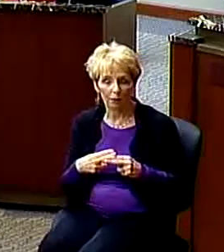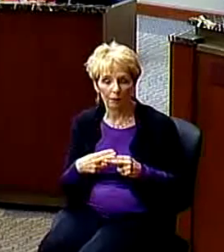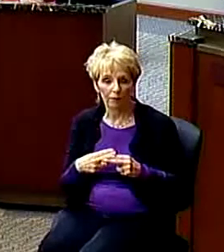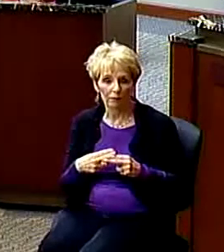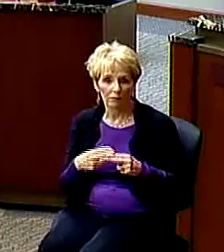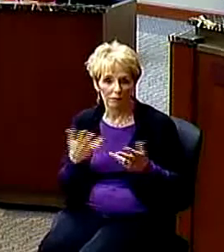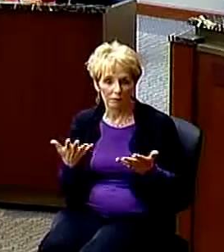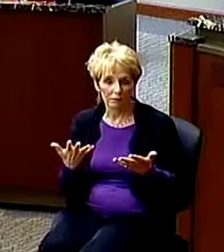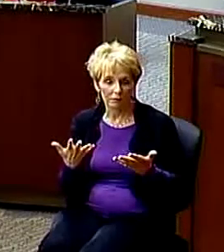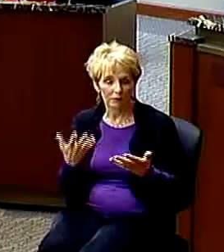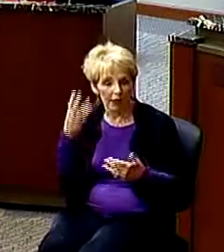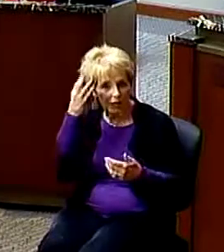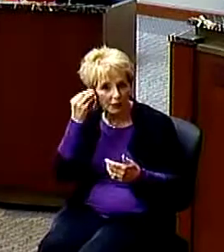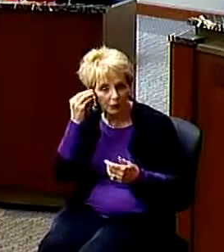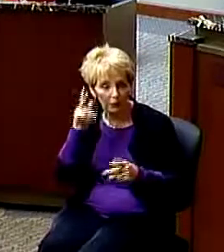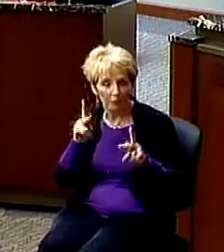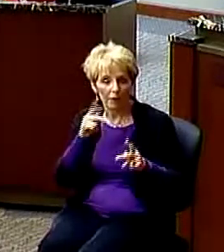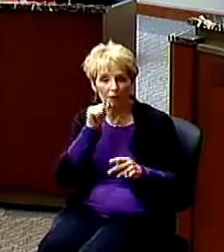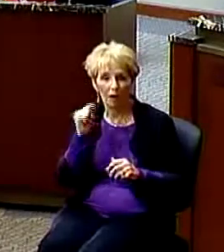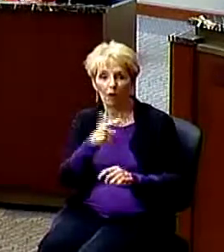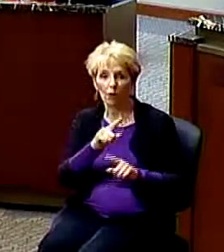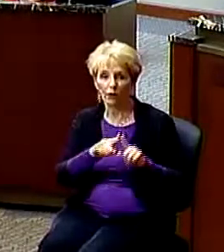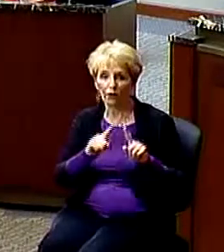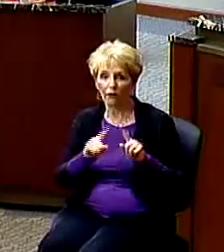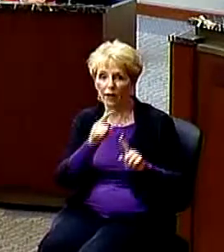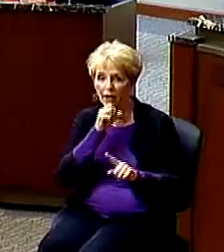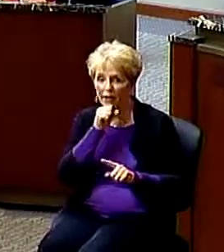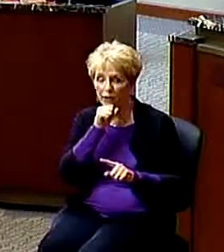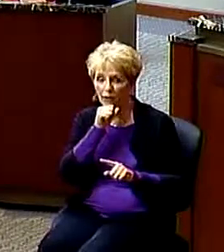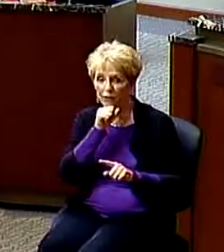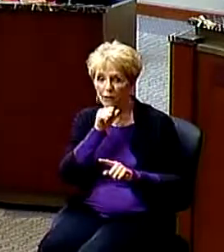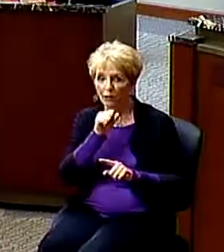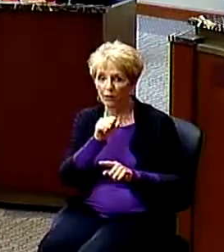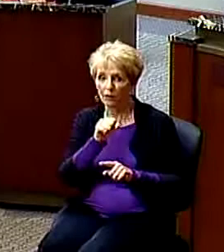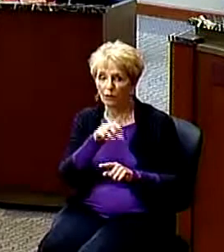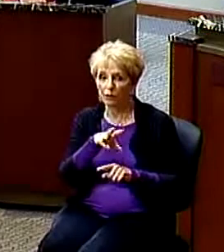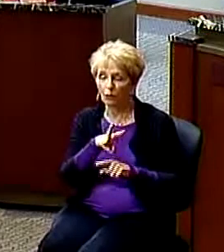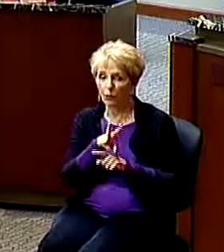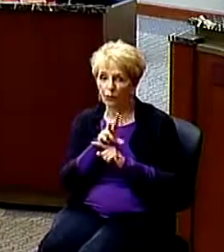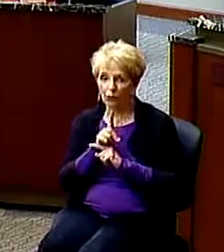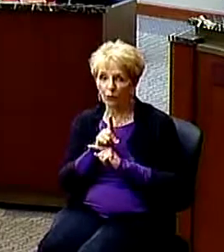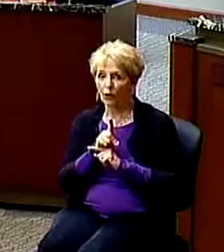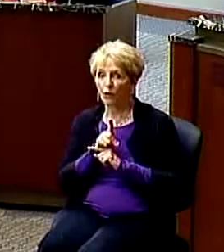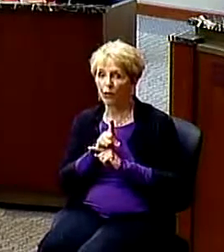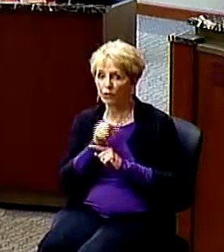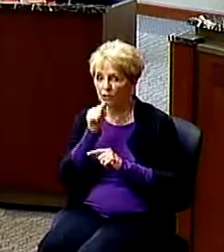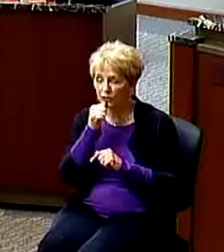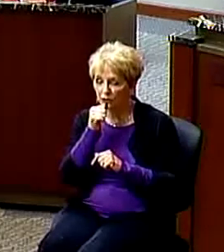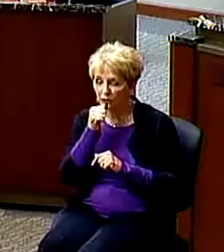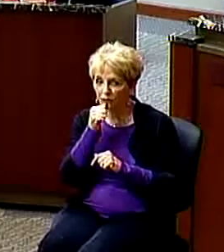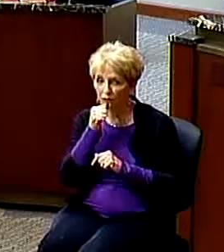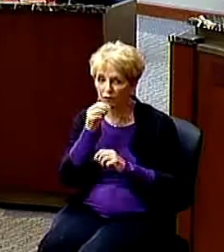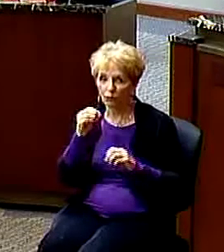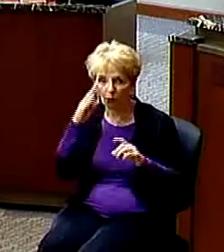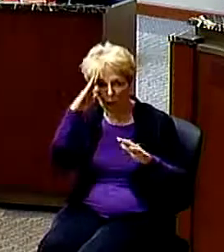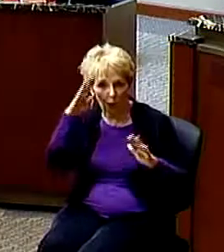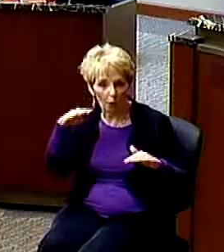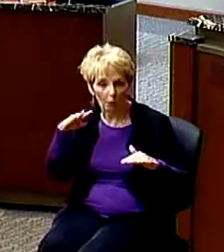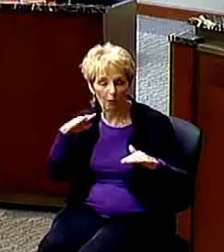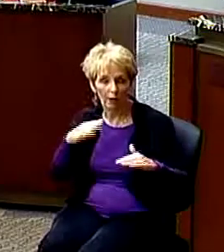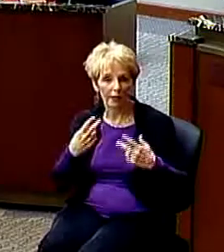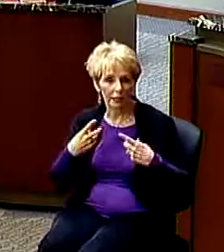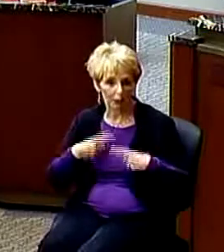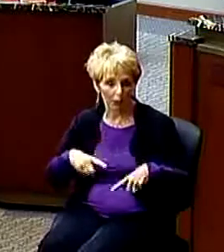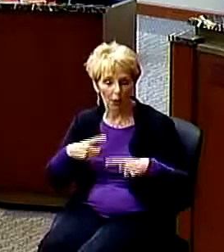or experience people of all ages withdrawing into themselves, suffering from depression, hopelessness,